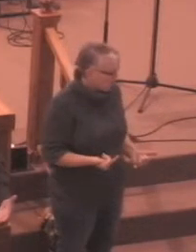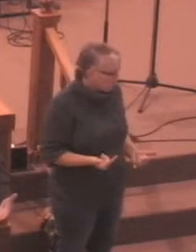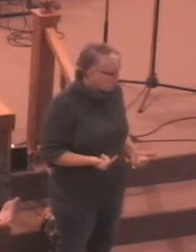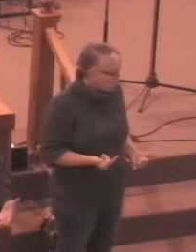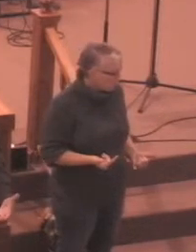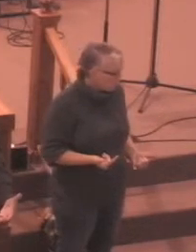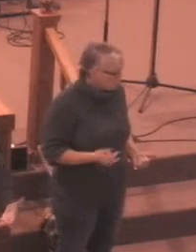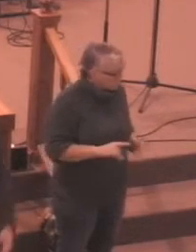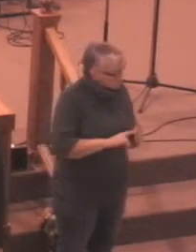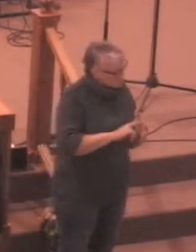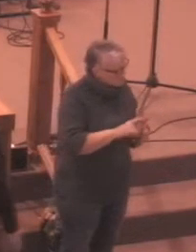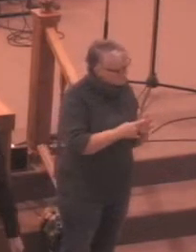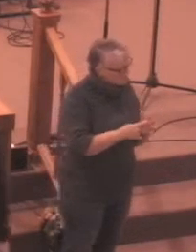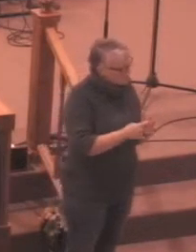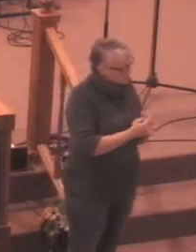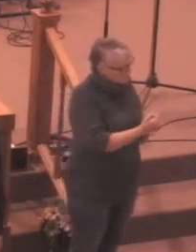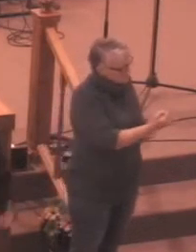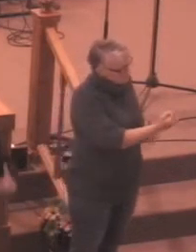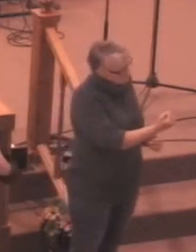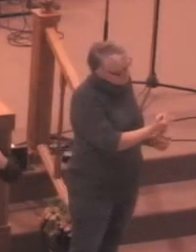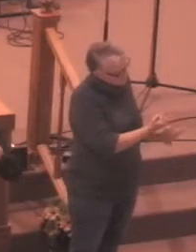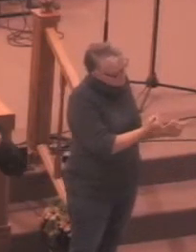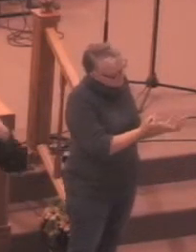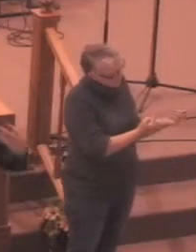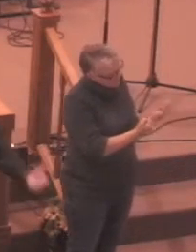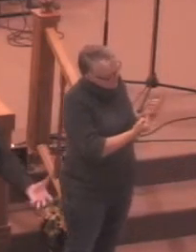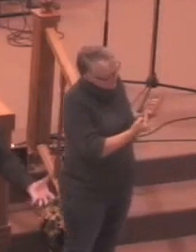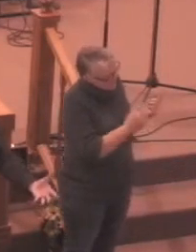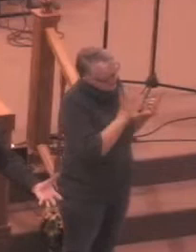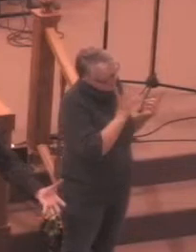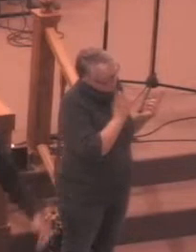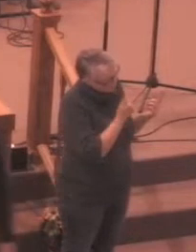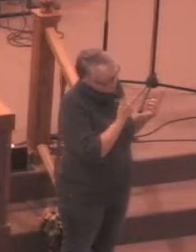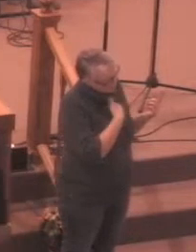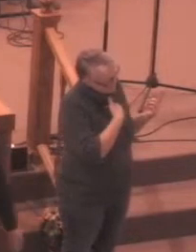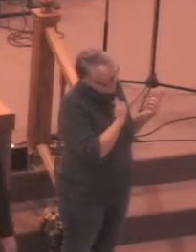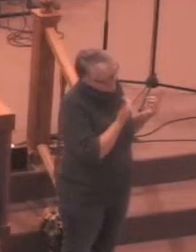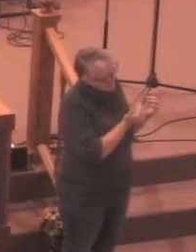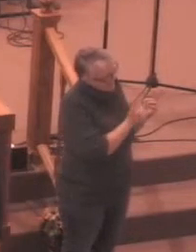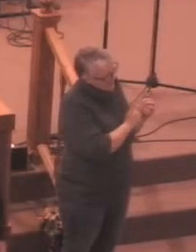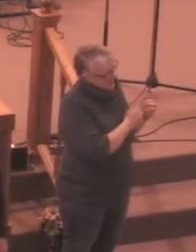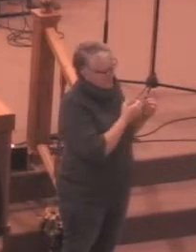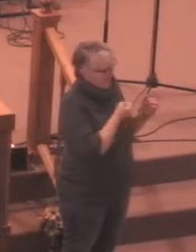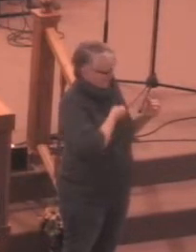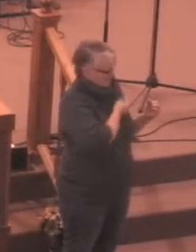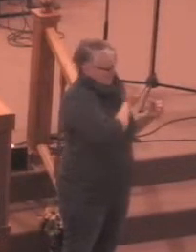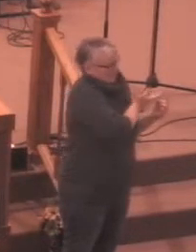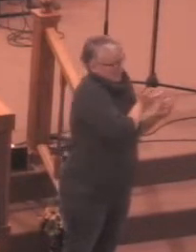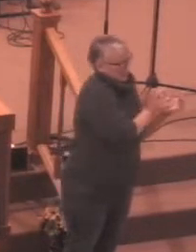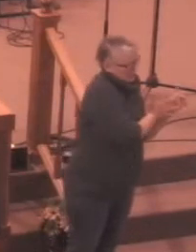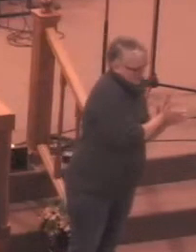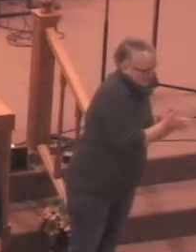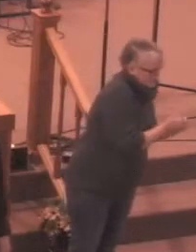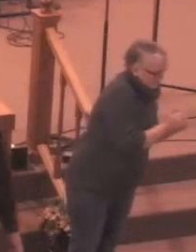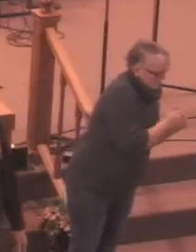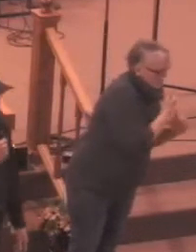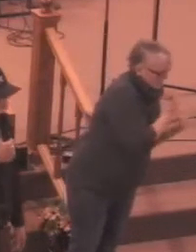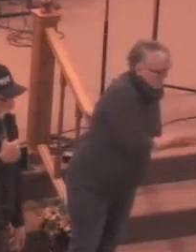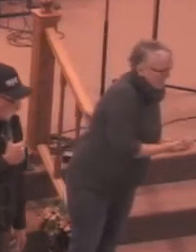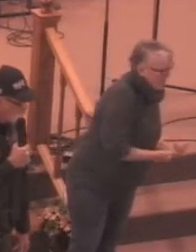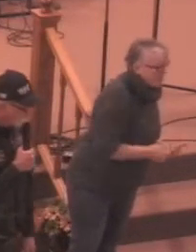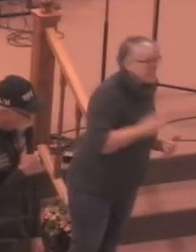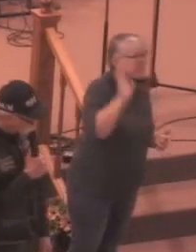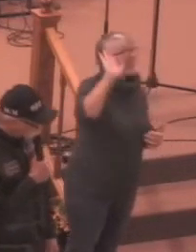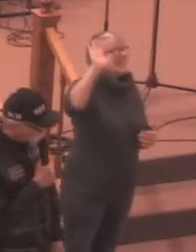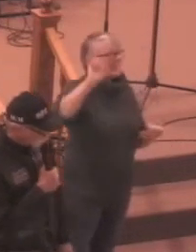are starting to talk to me again? And I get to share Jesus. Amen? So that's the power of our